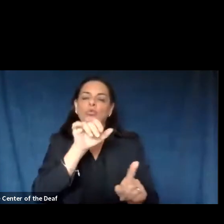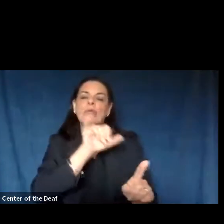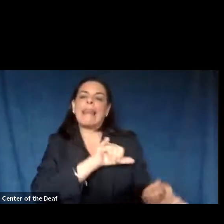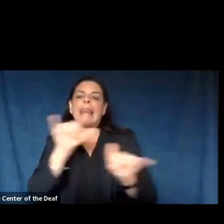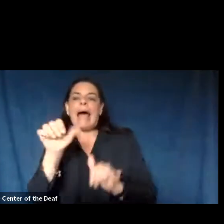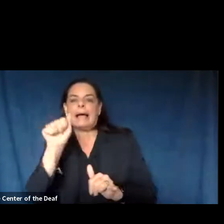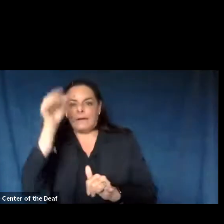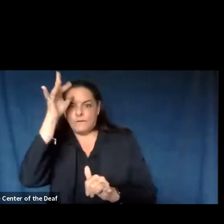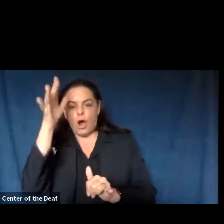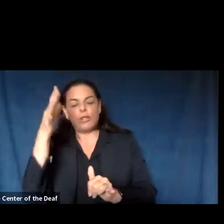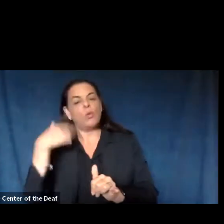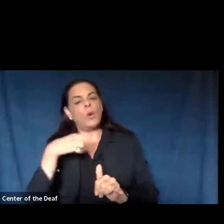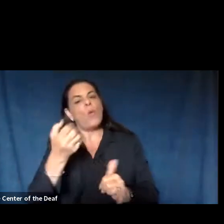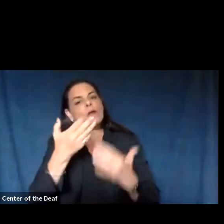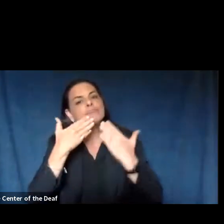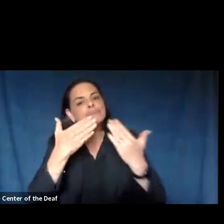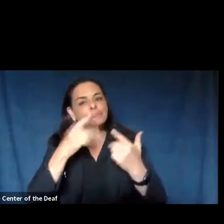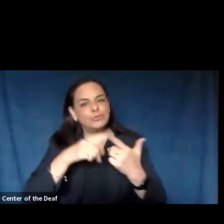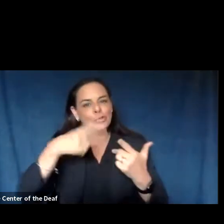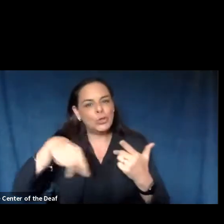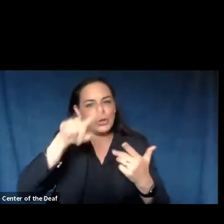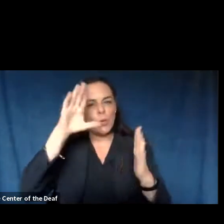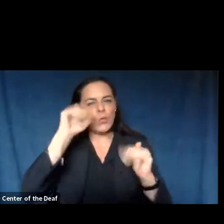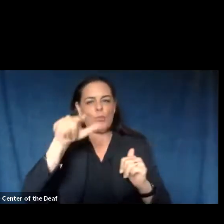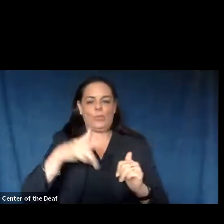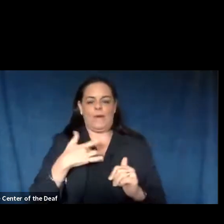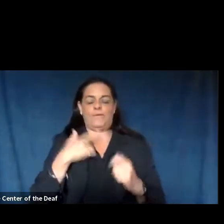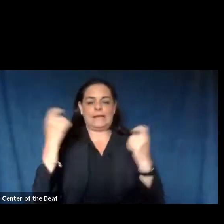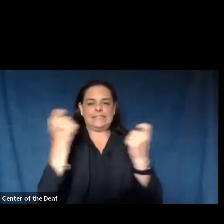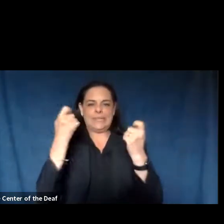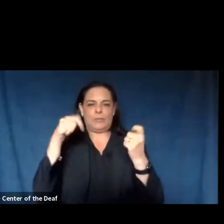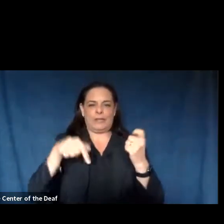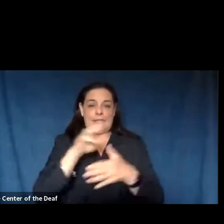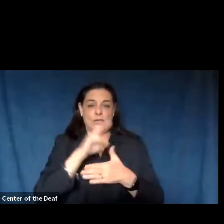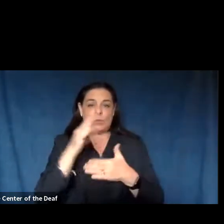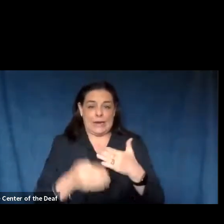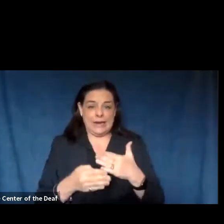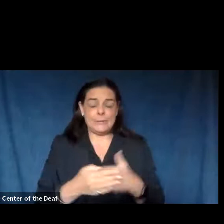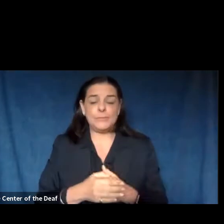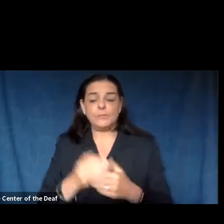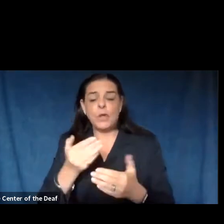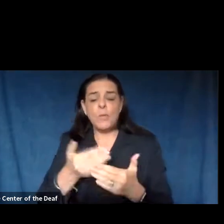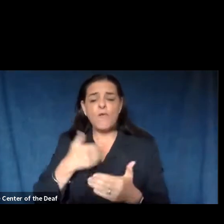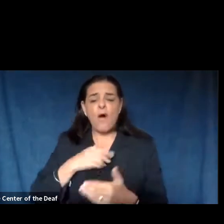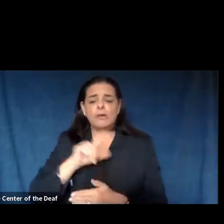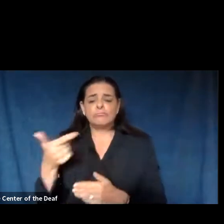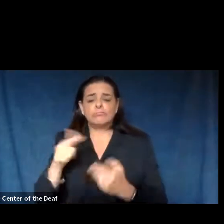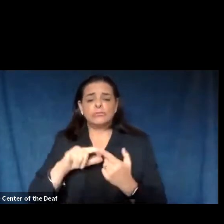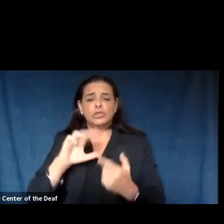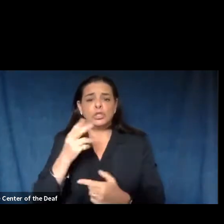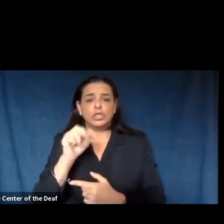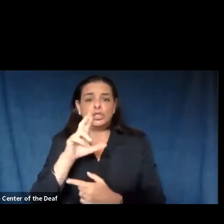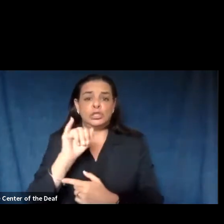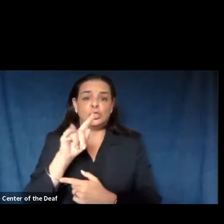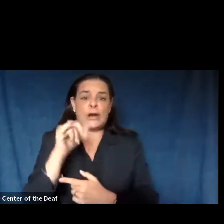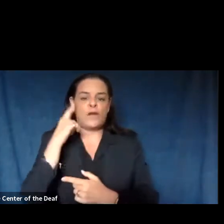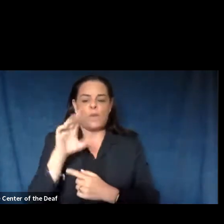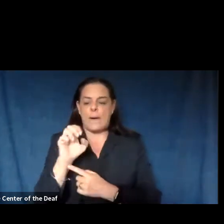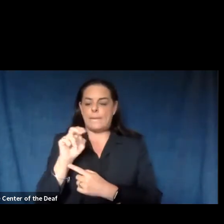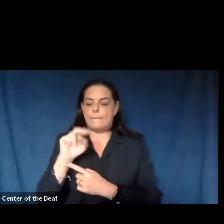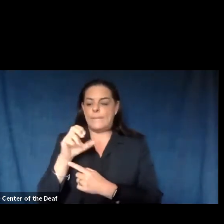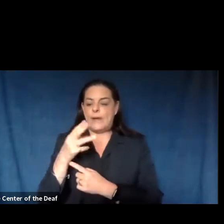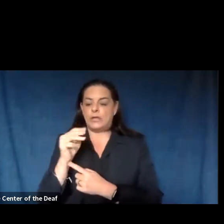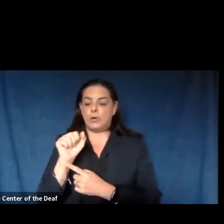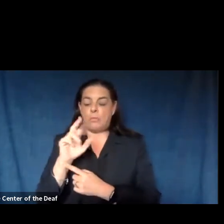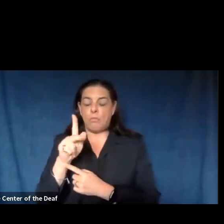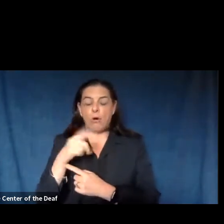celebrated this weekend. Before I turn it over to Charity for the benchmarks, I want to summarize Wednesday's Board of Health meeting for